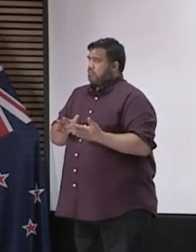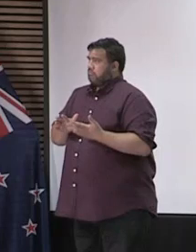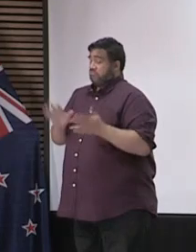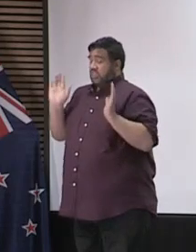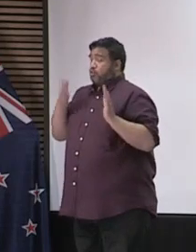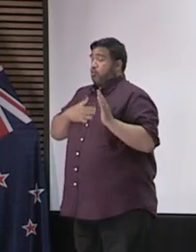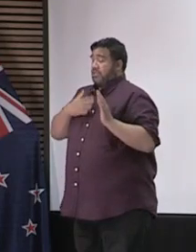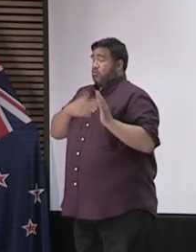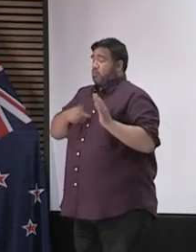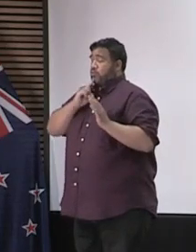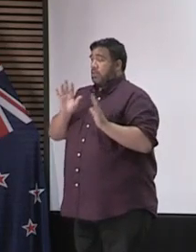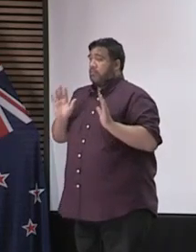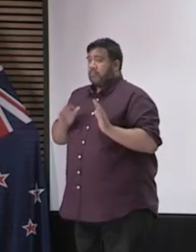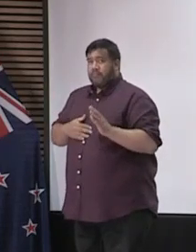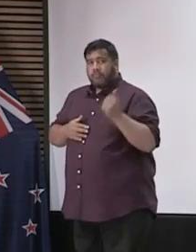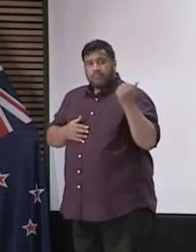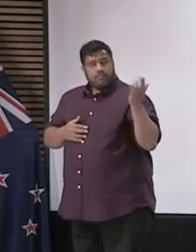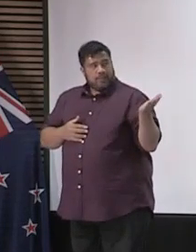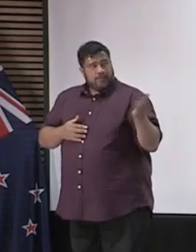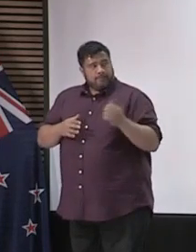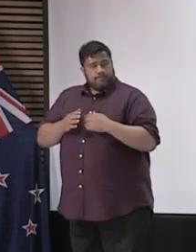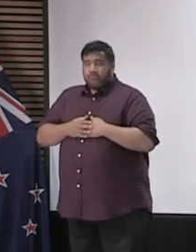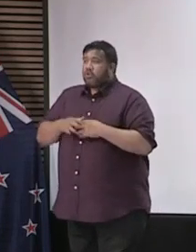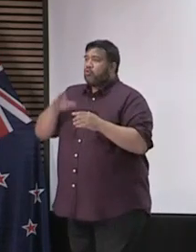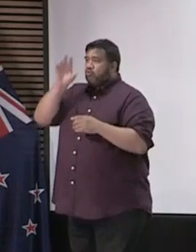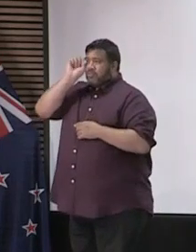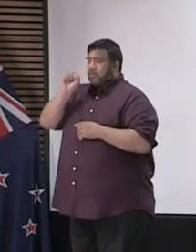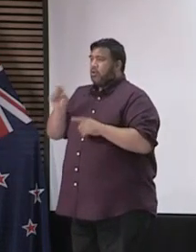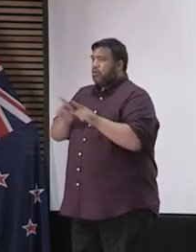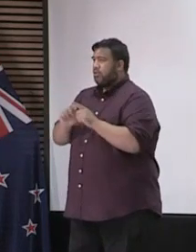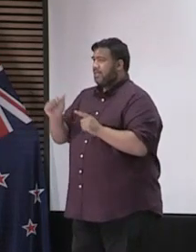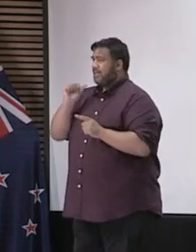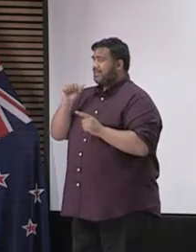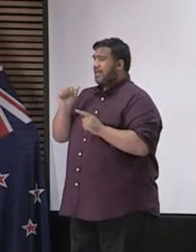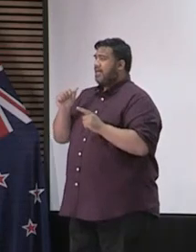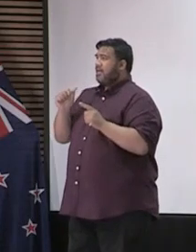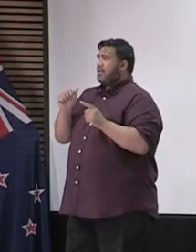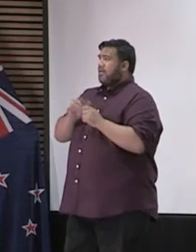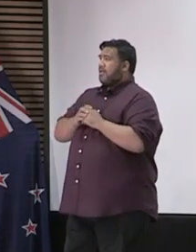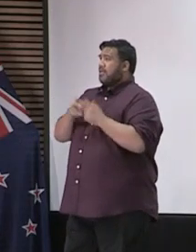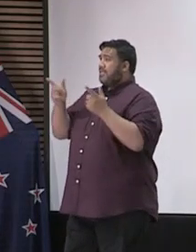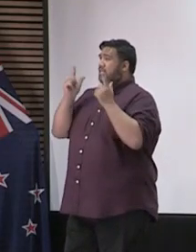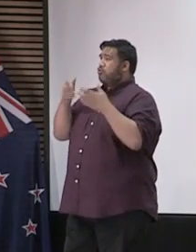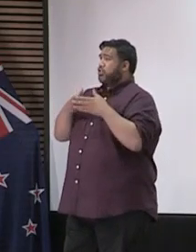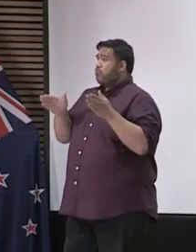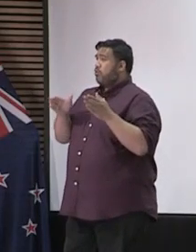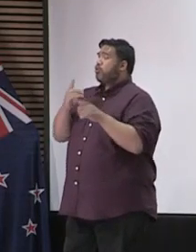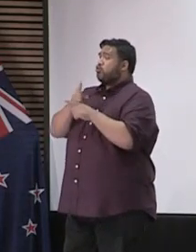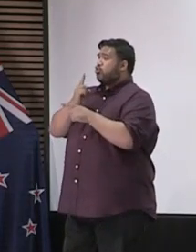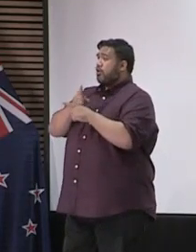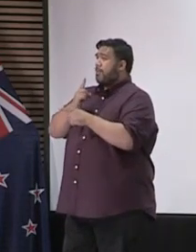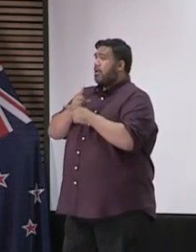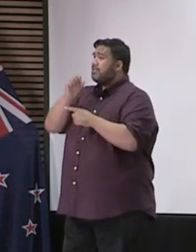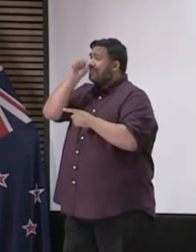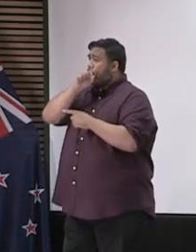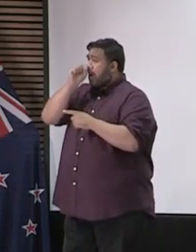yesterday, WHO Director General Tedros talked about how much worse this virus is than the swine flu virus. I think he said 10 times